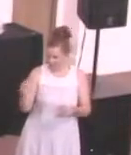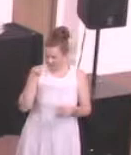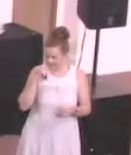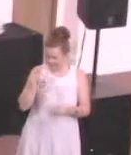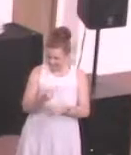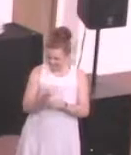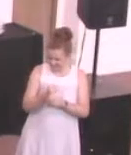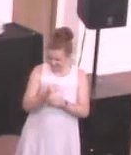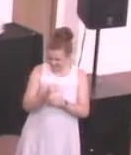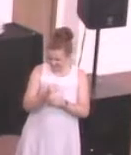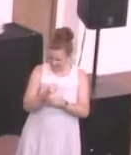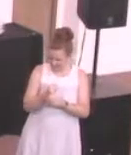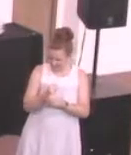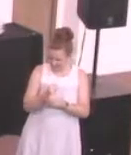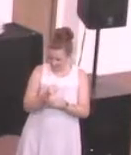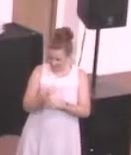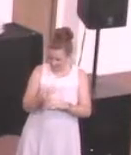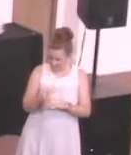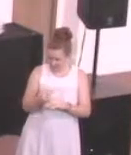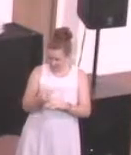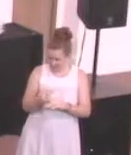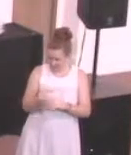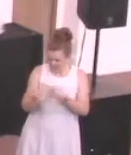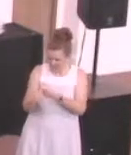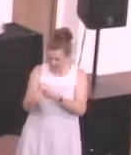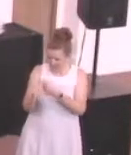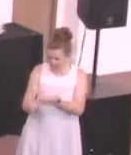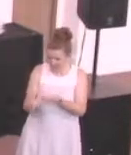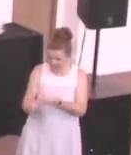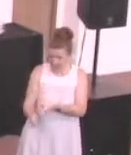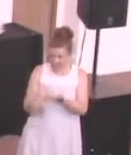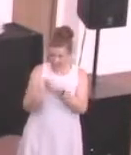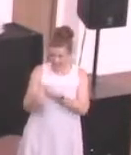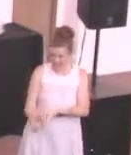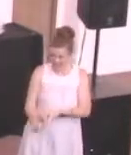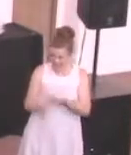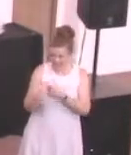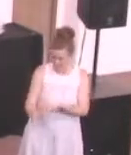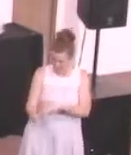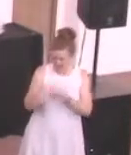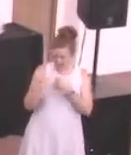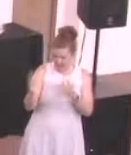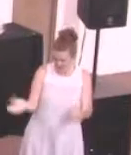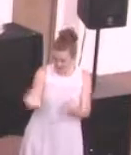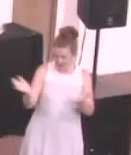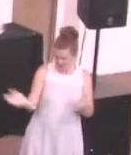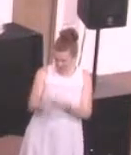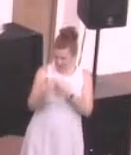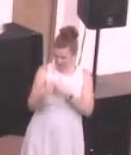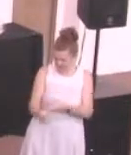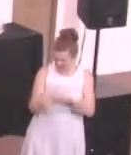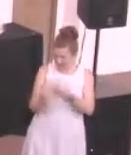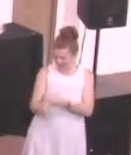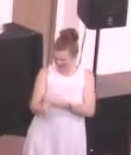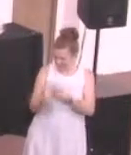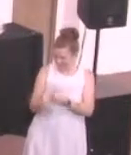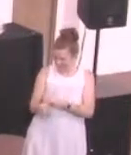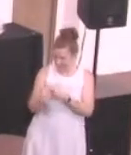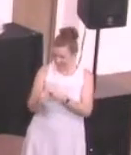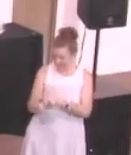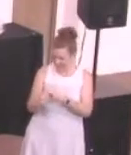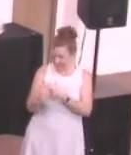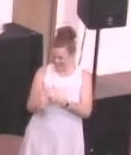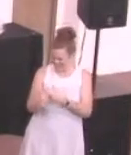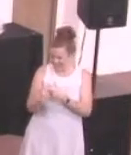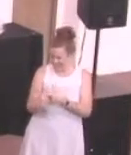on. Hold on tight. Okay, run! Run! Come on, church. Run! Run! Run! Oh,